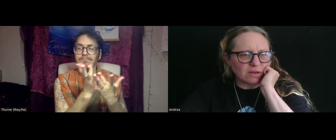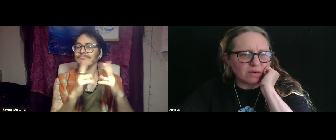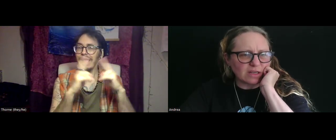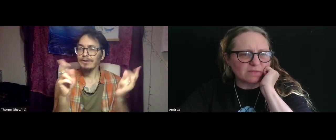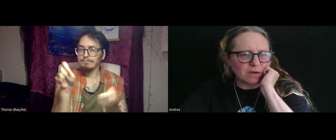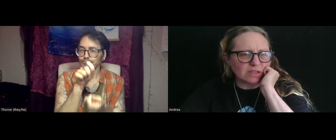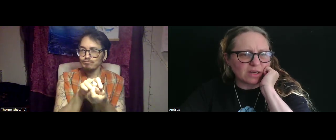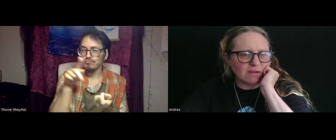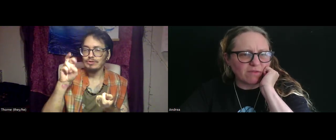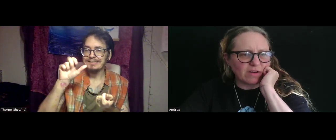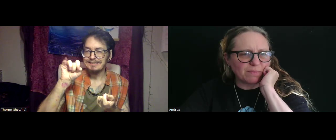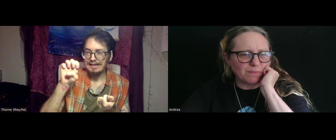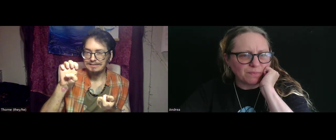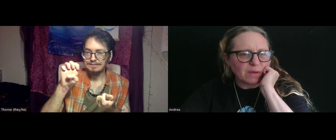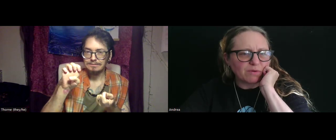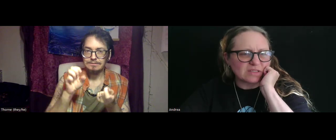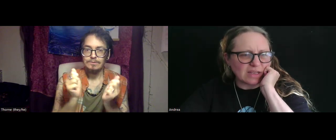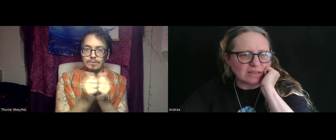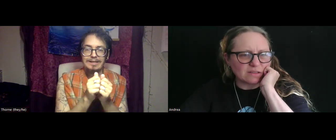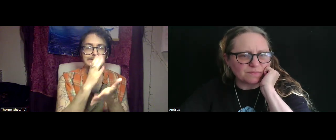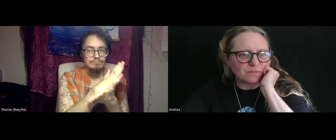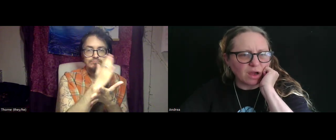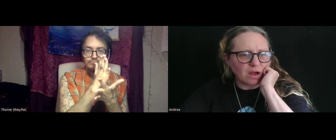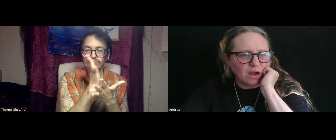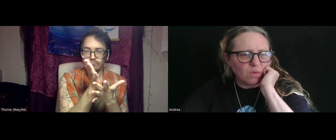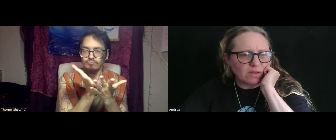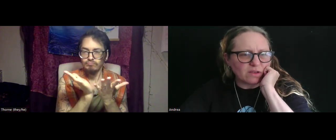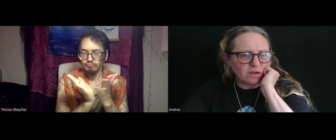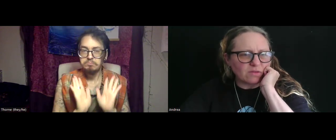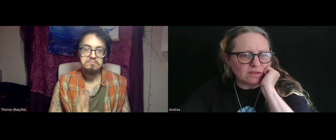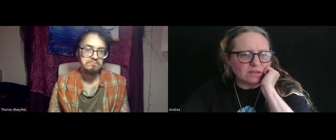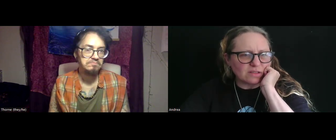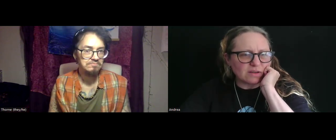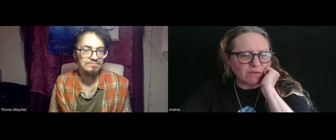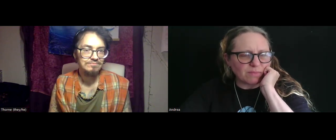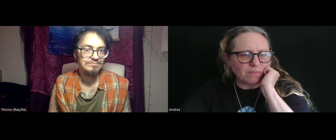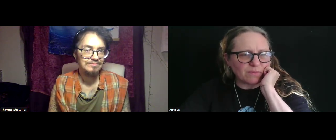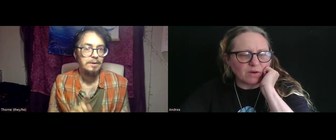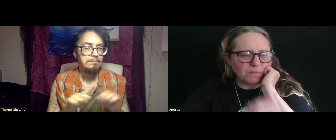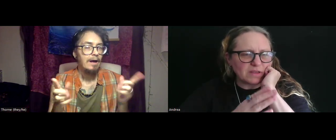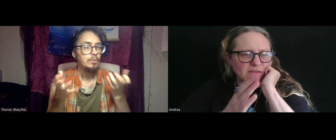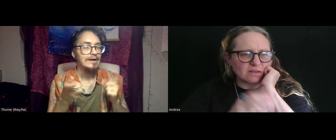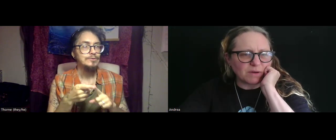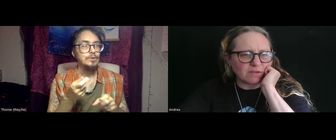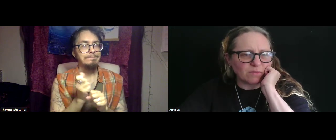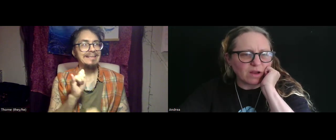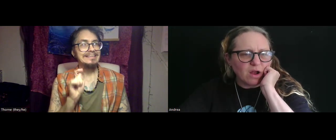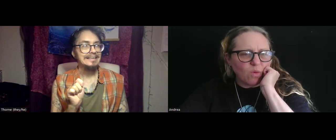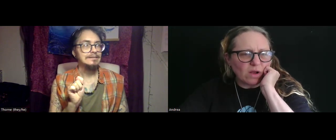deliberate expression and very precise, uh, with, just different, pieces of the puzzle, but wants